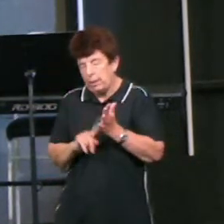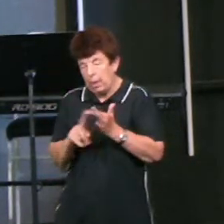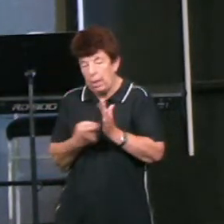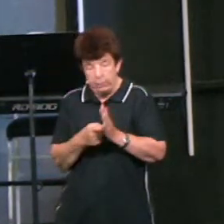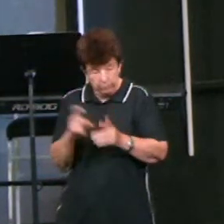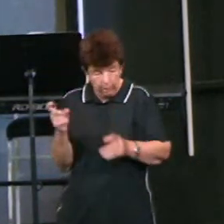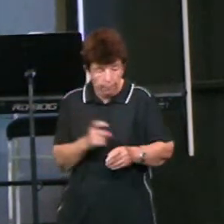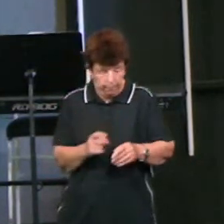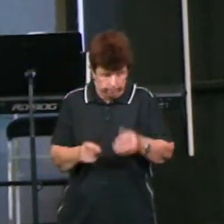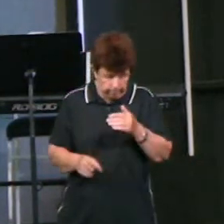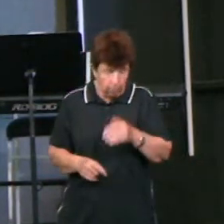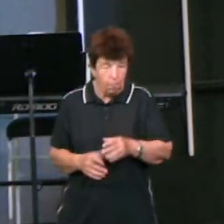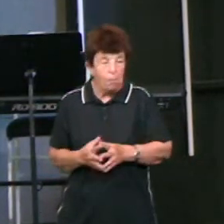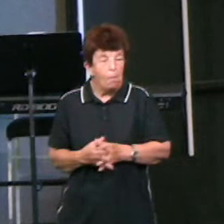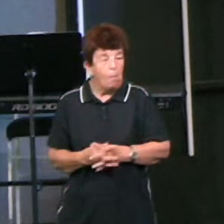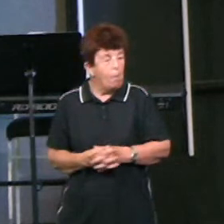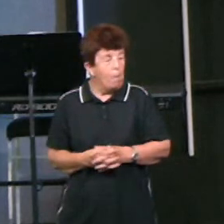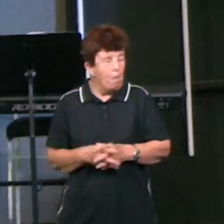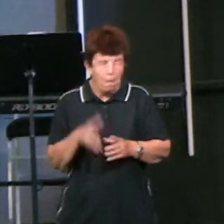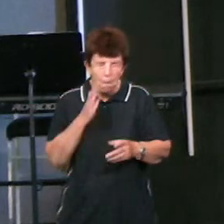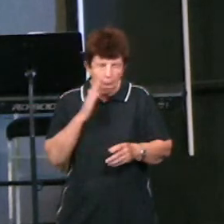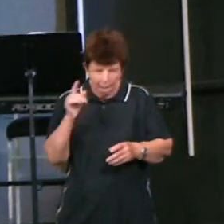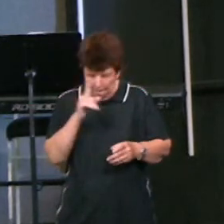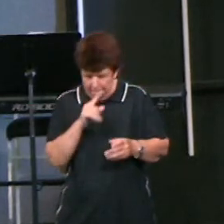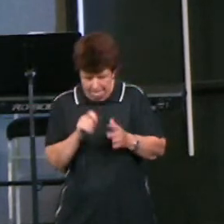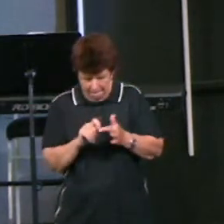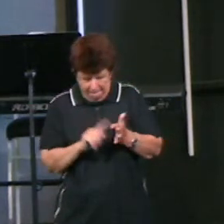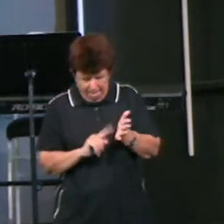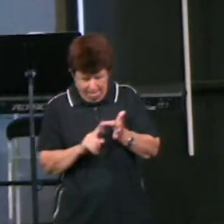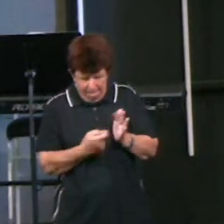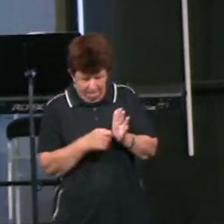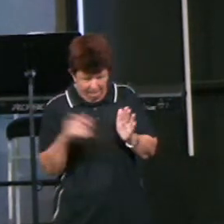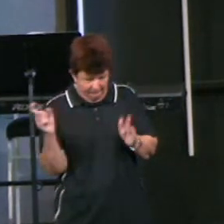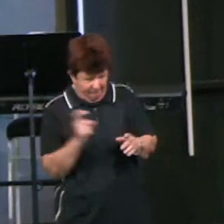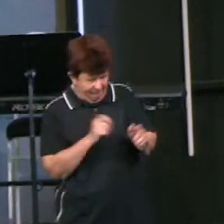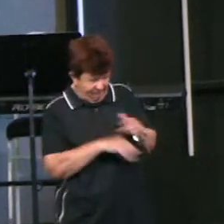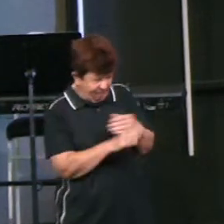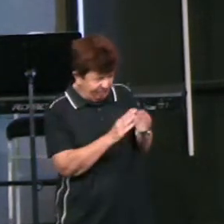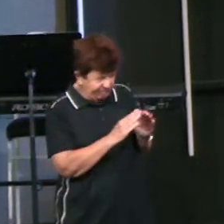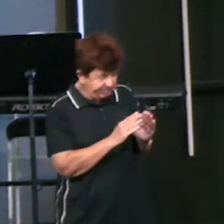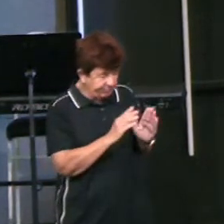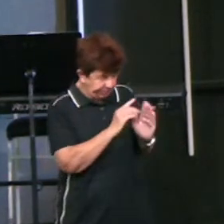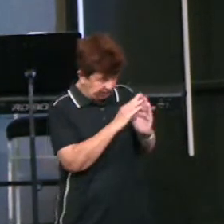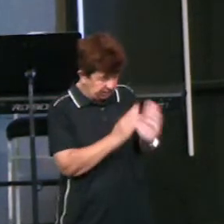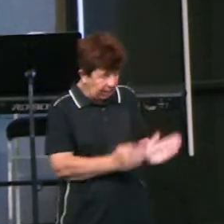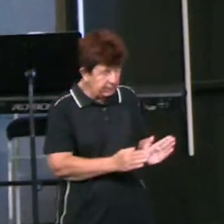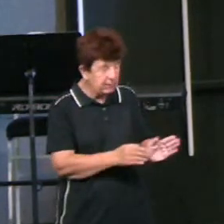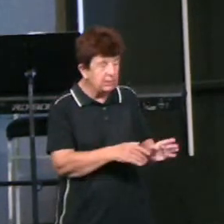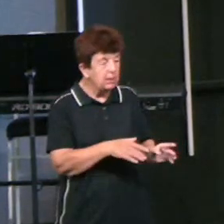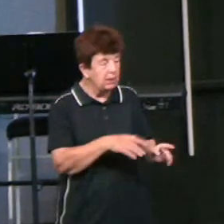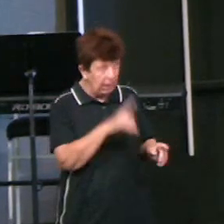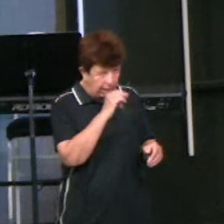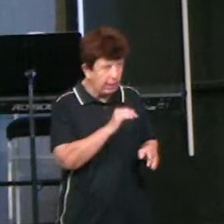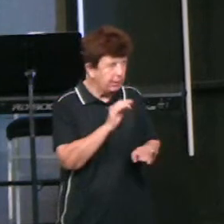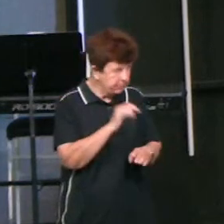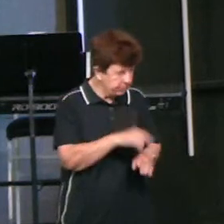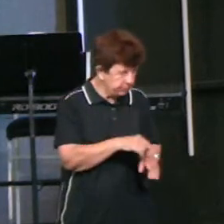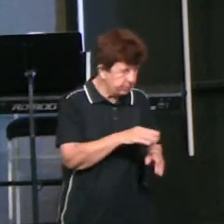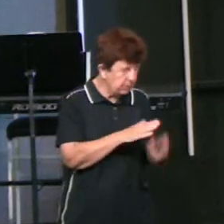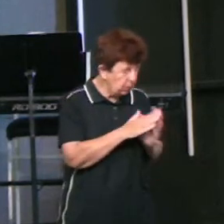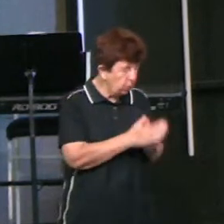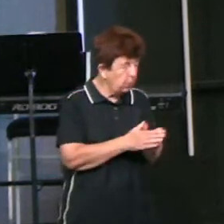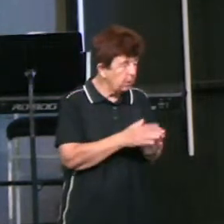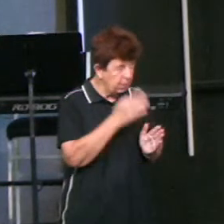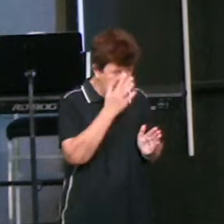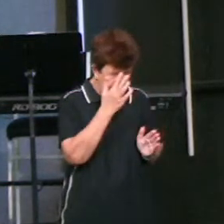coming. And when Peter entered, Cornelius met him and fell face down at his feet and worshipped